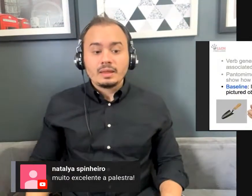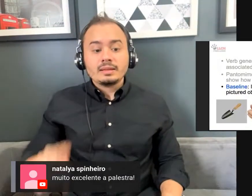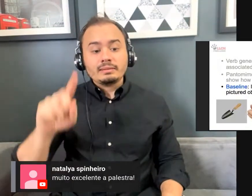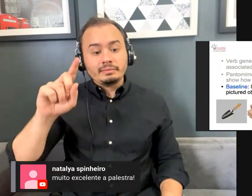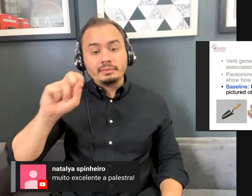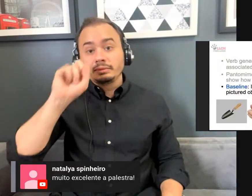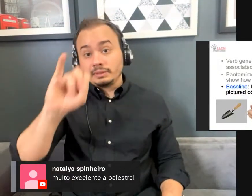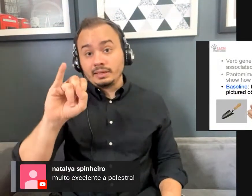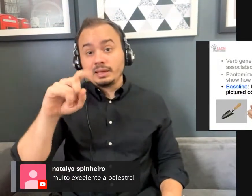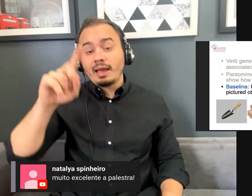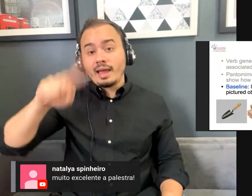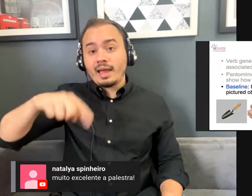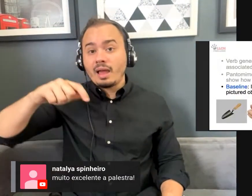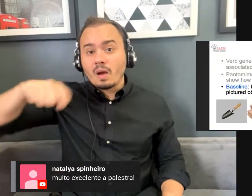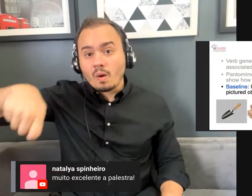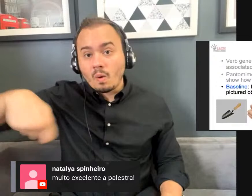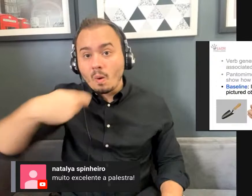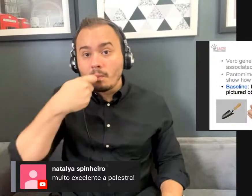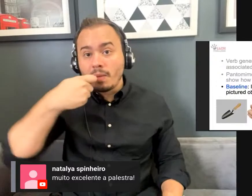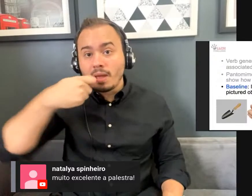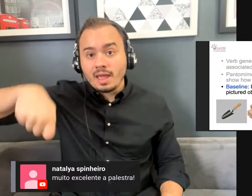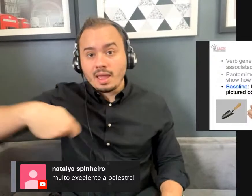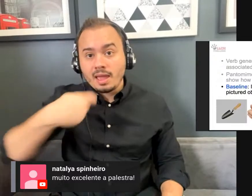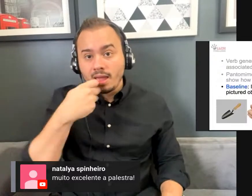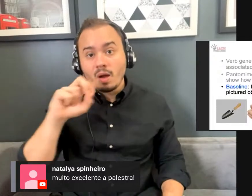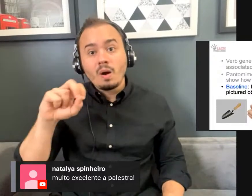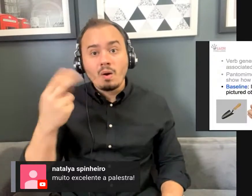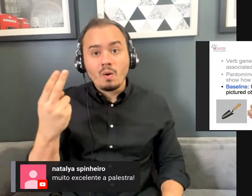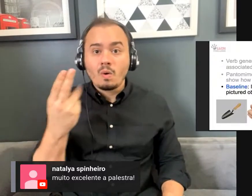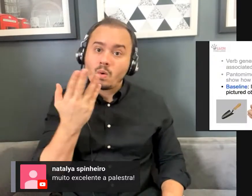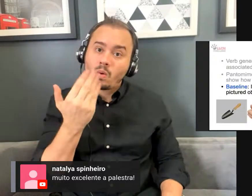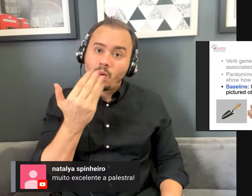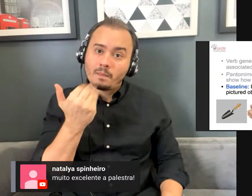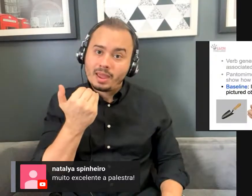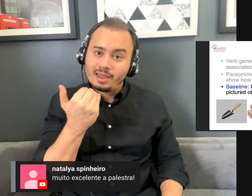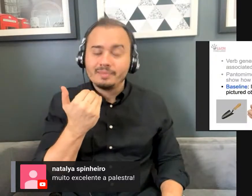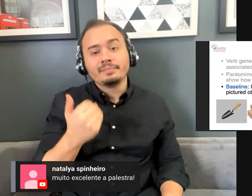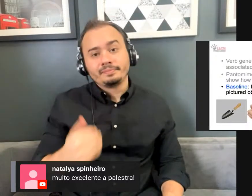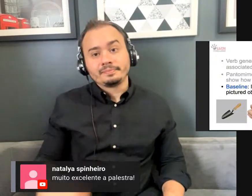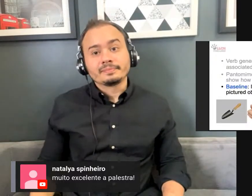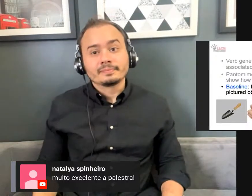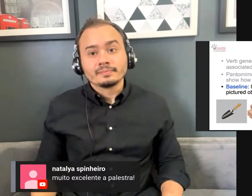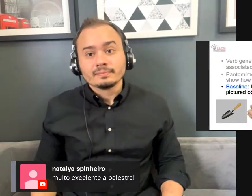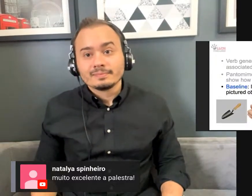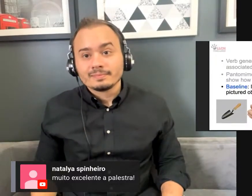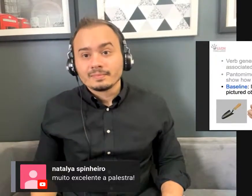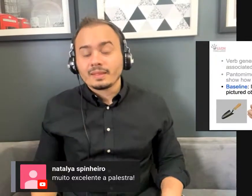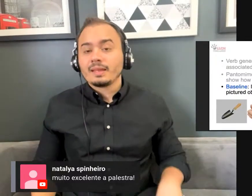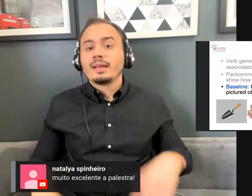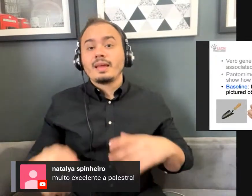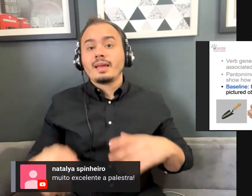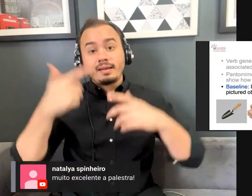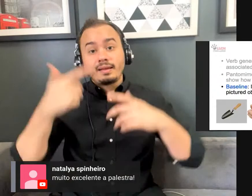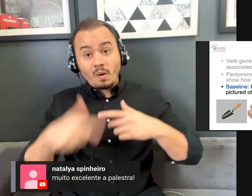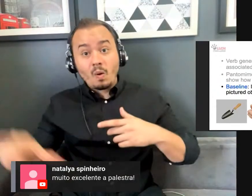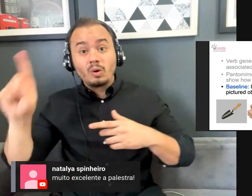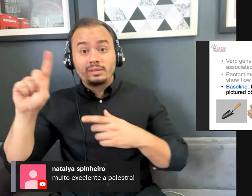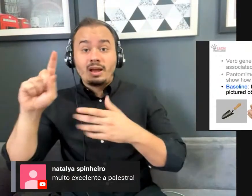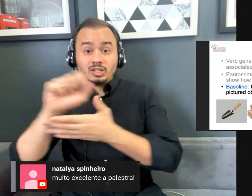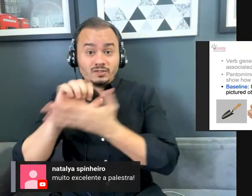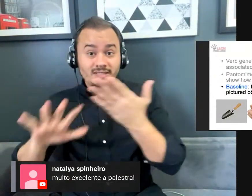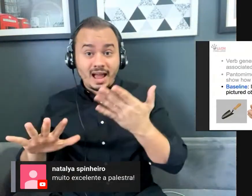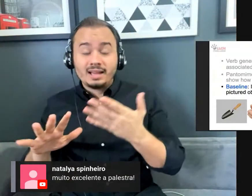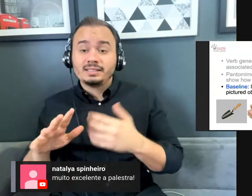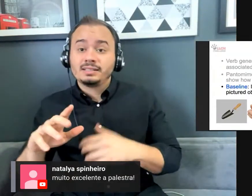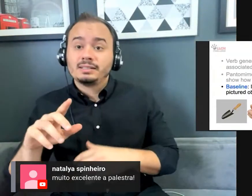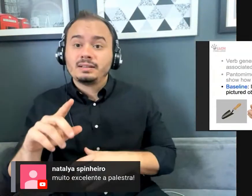And then finally, the baseline task, you saw a lot of picture of manipulable objects, just like in the other tasks. And every once in a while,